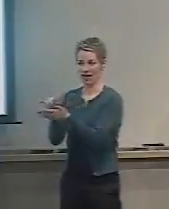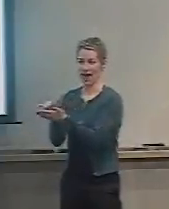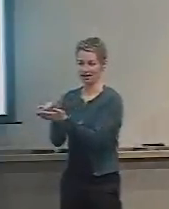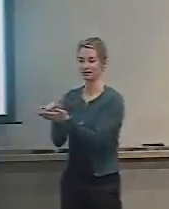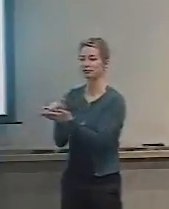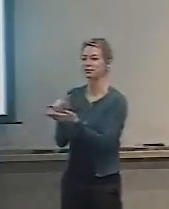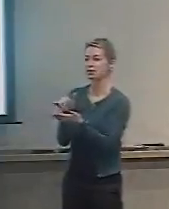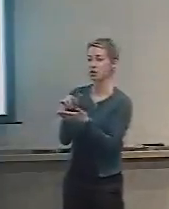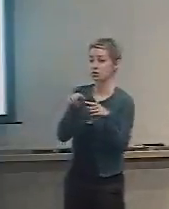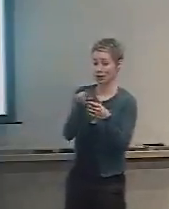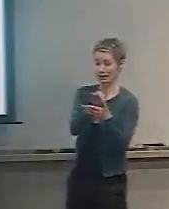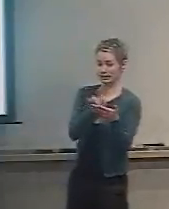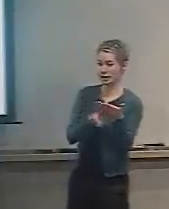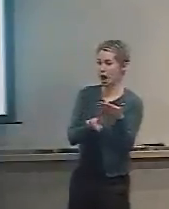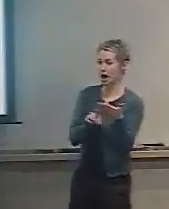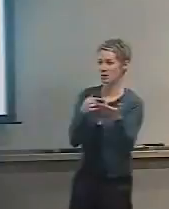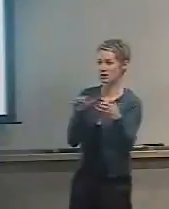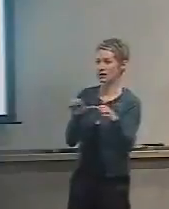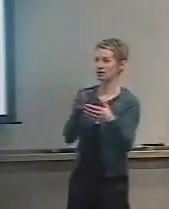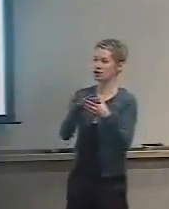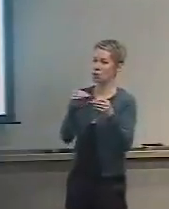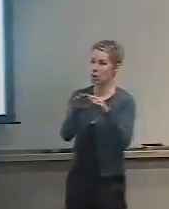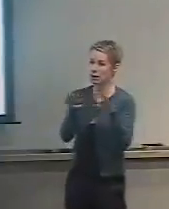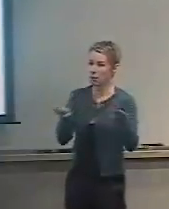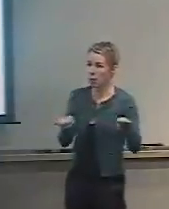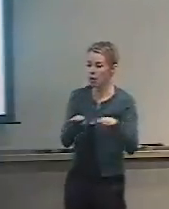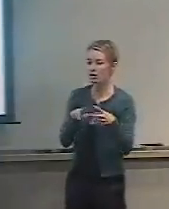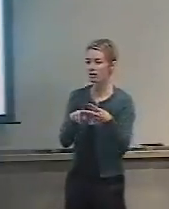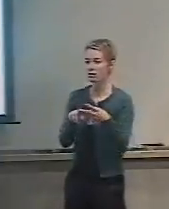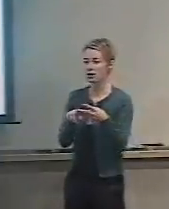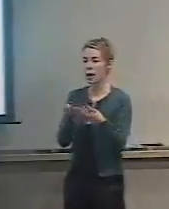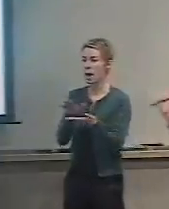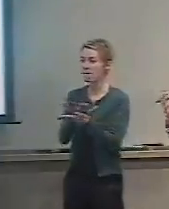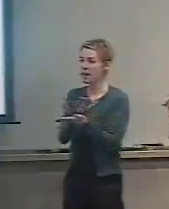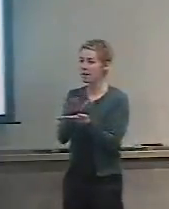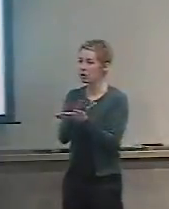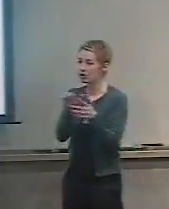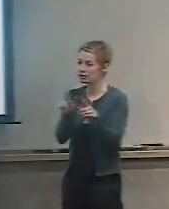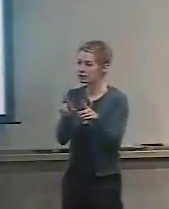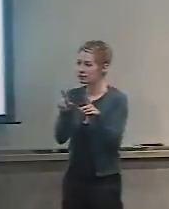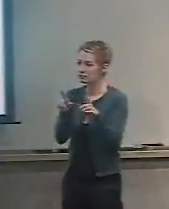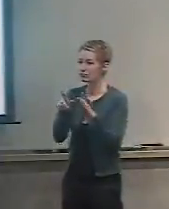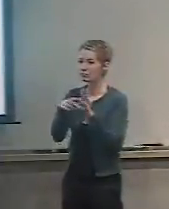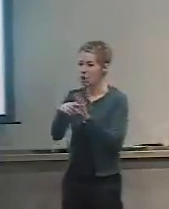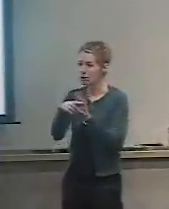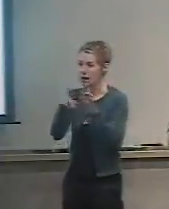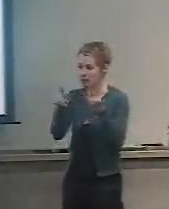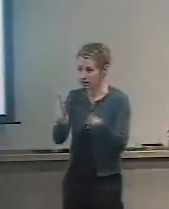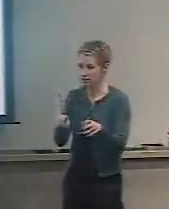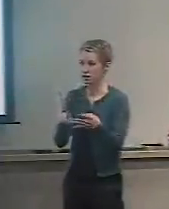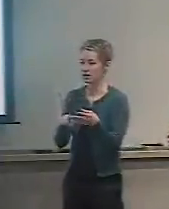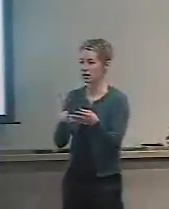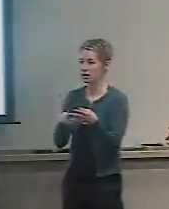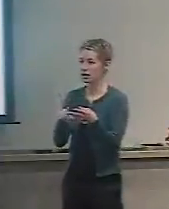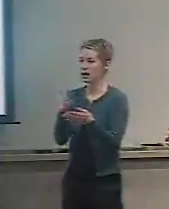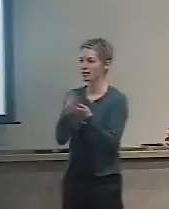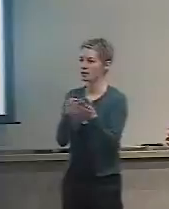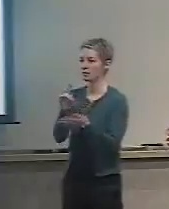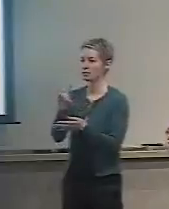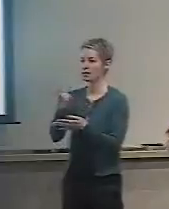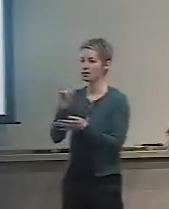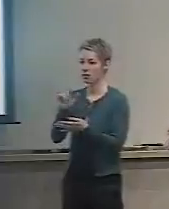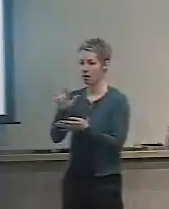the design stages included storyboards, paper prototype testing, and then finally some digital